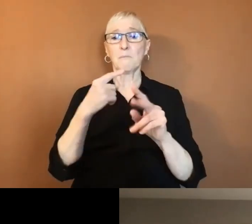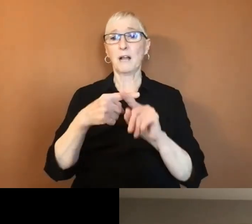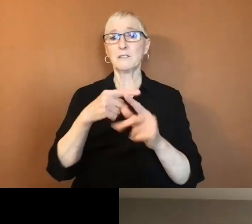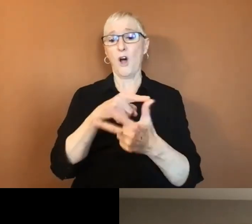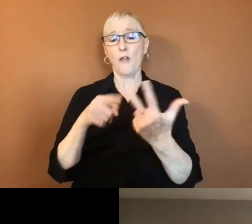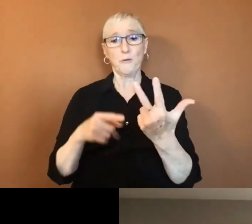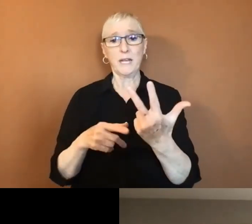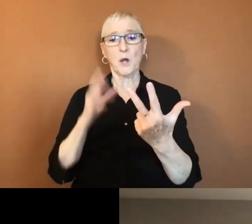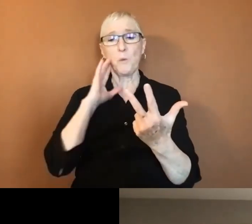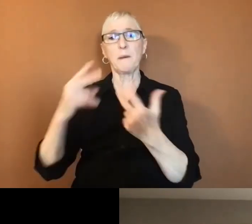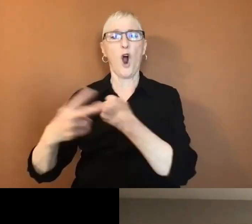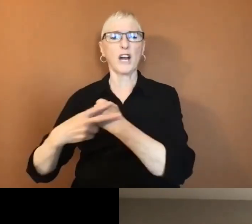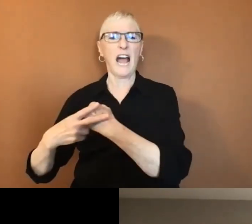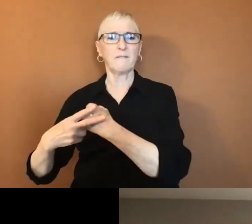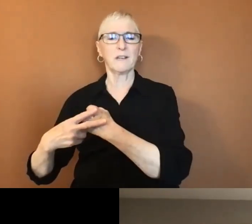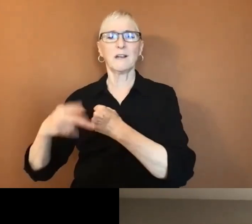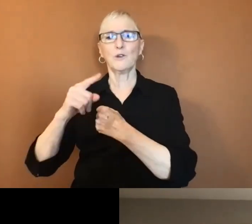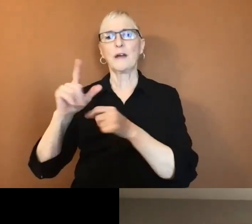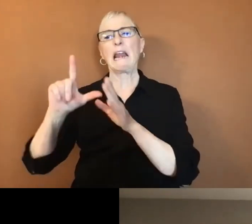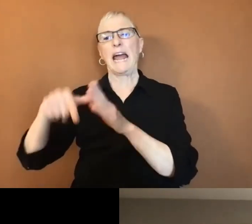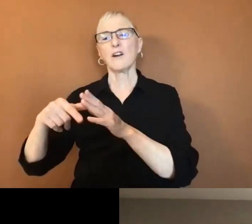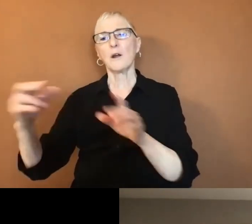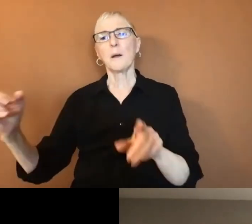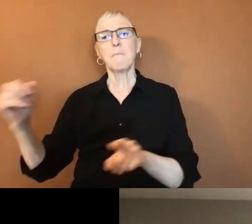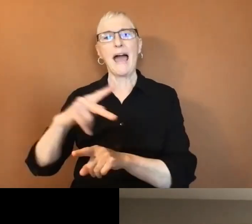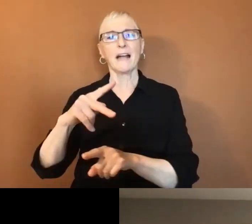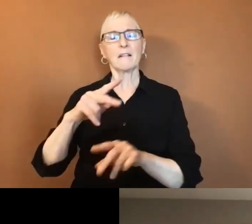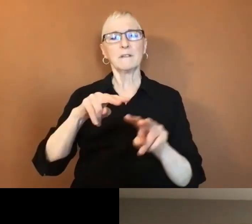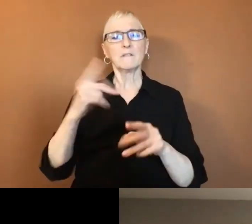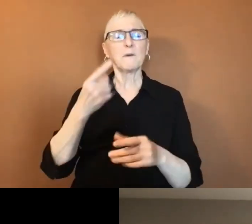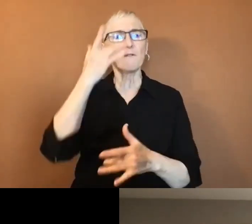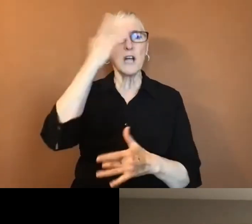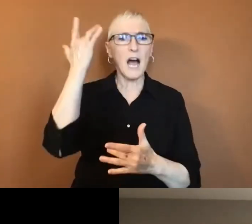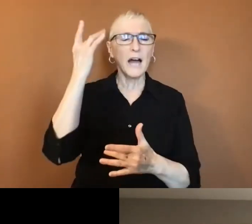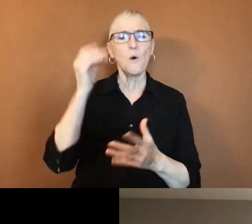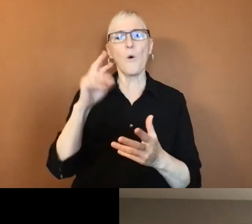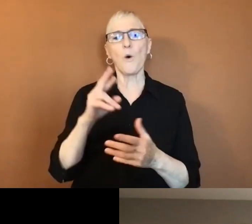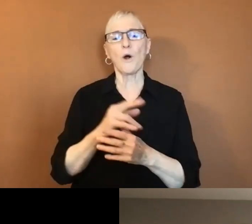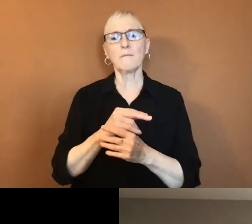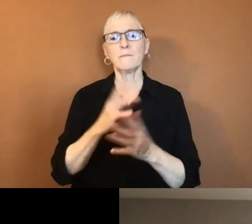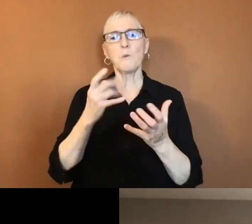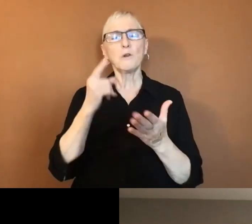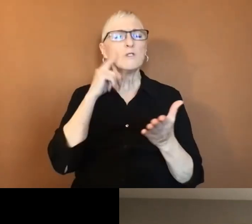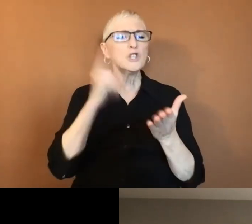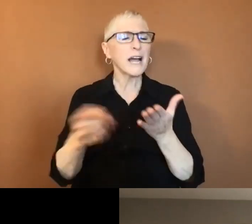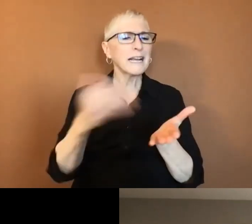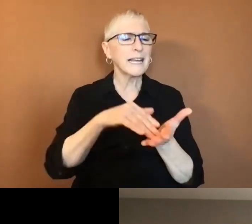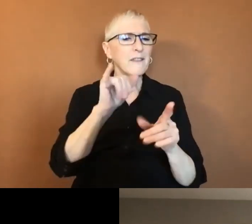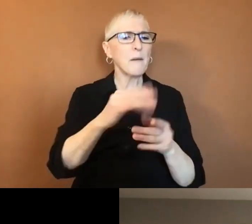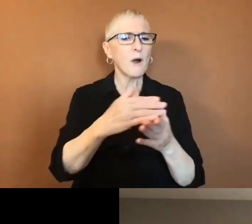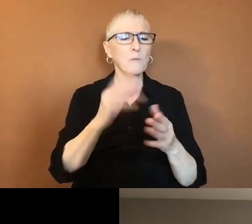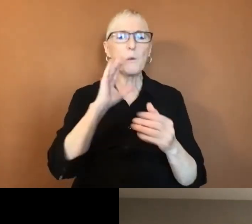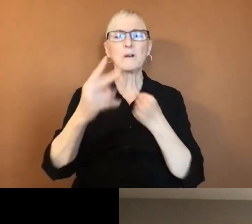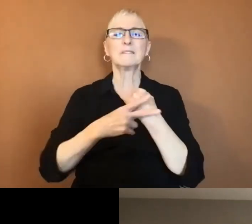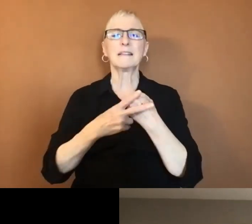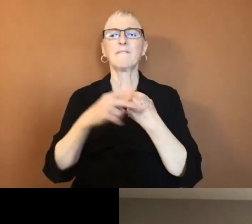be archived. You'll be able to come back later if you want, if there's anything you forgot or anything that you wanted to check in on again. So we'll have these archived